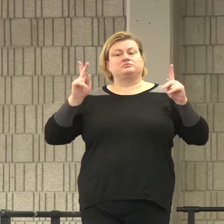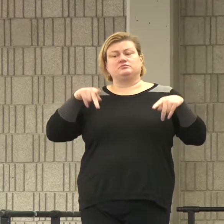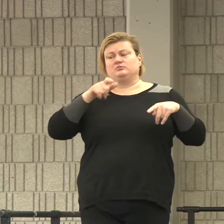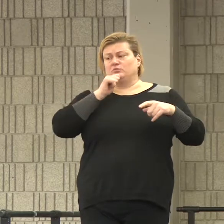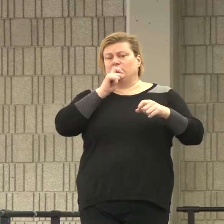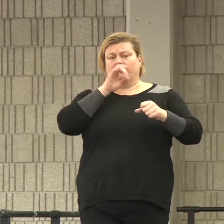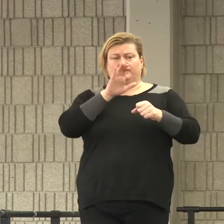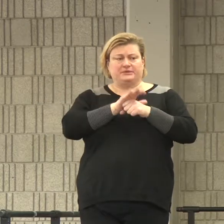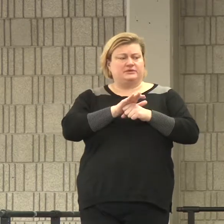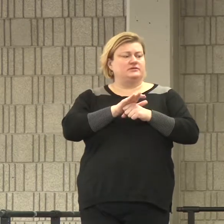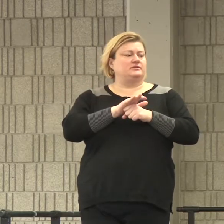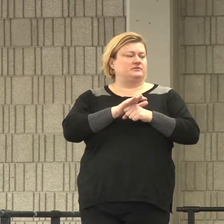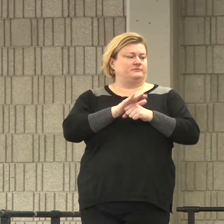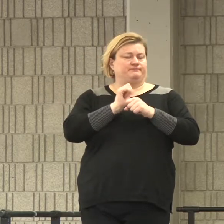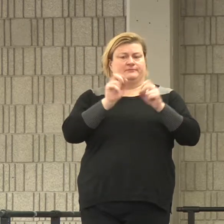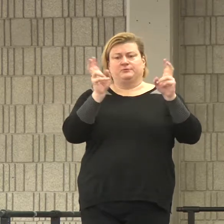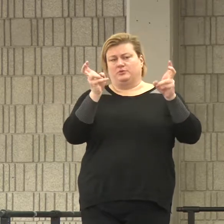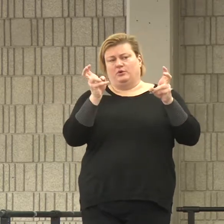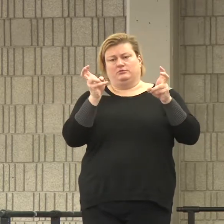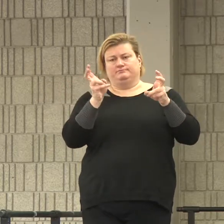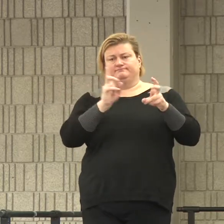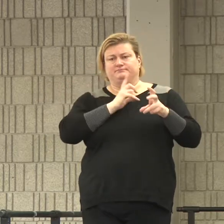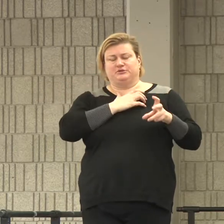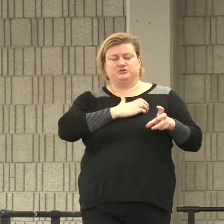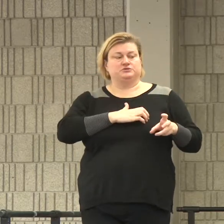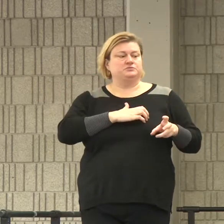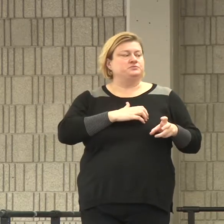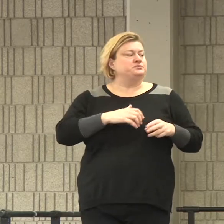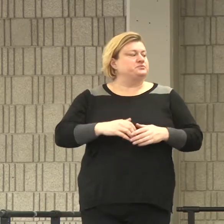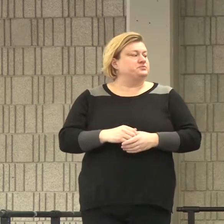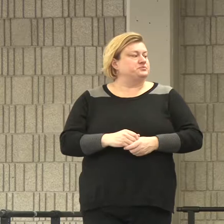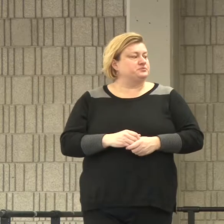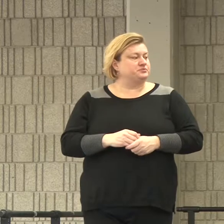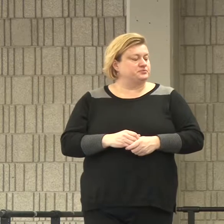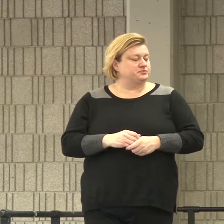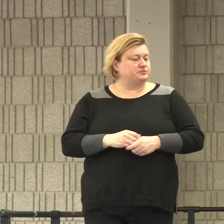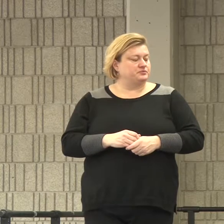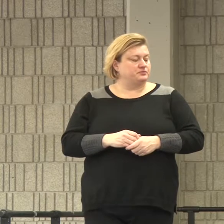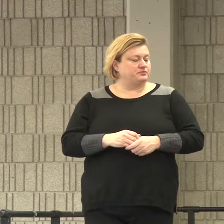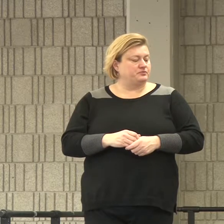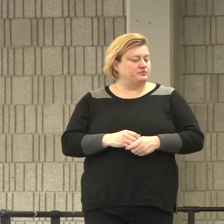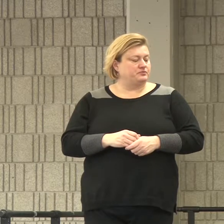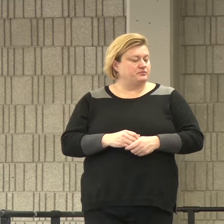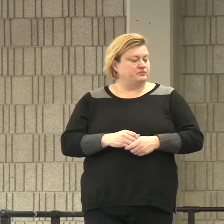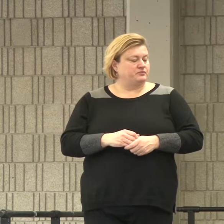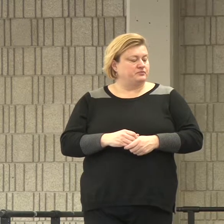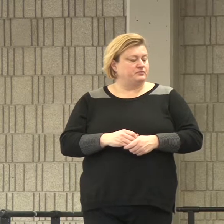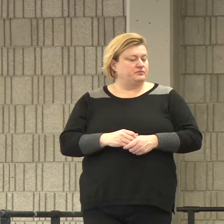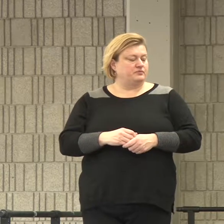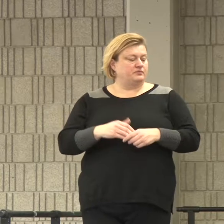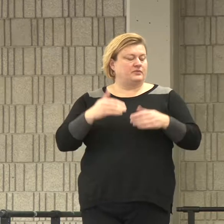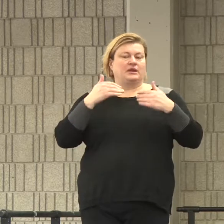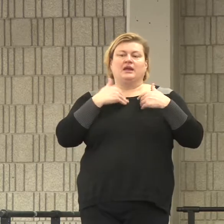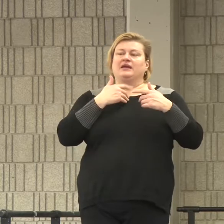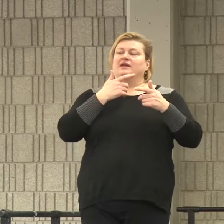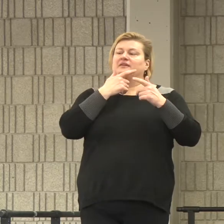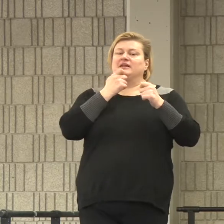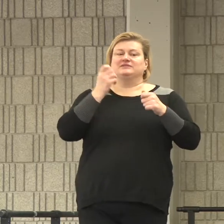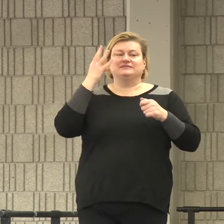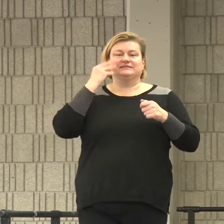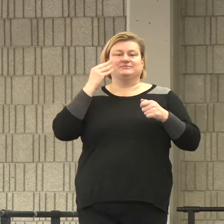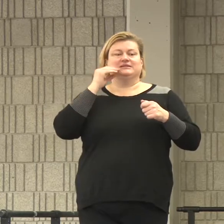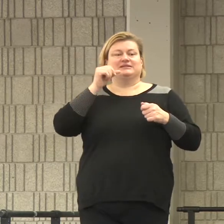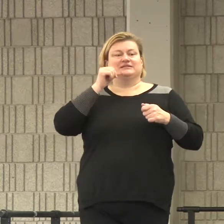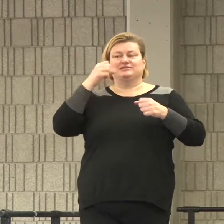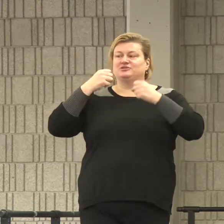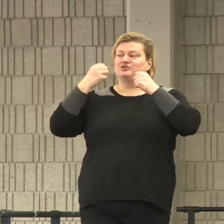in that credo very passionately. And I had the interesting experience yesterday afternoon of driving over to